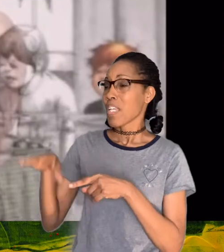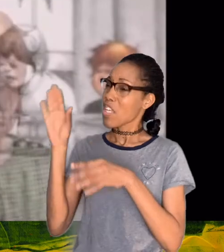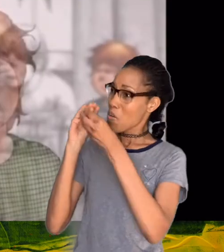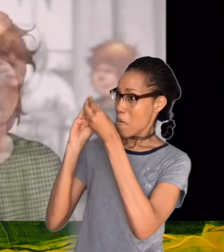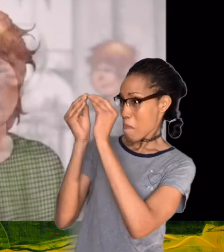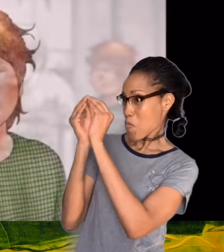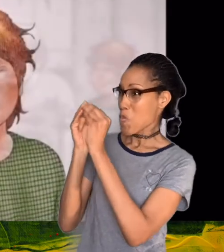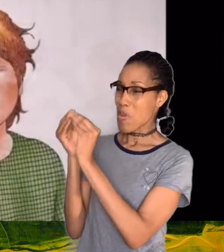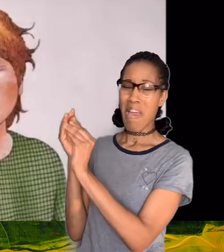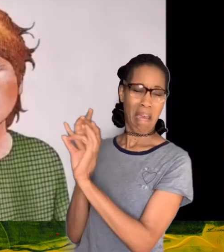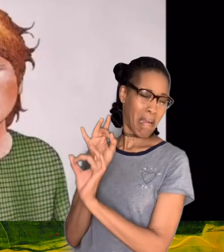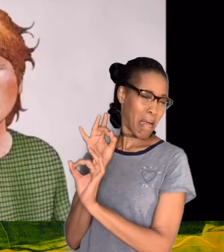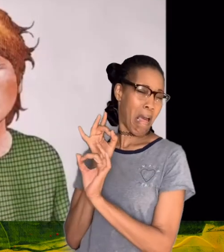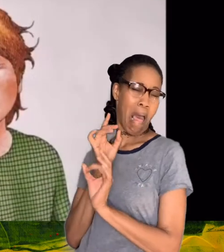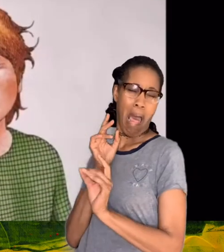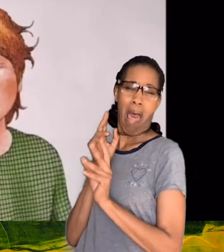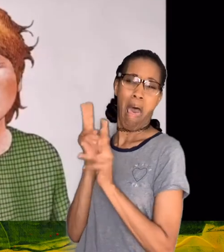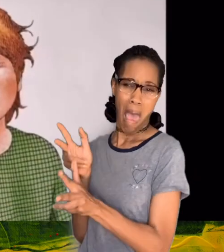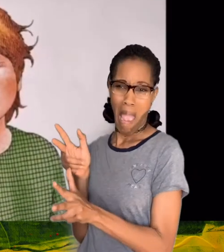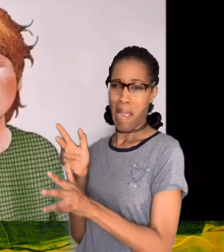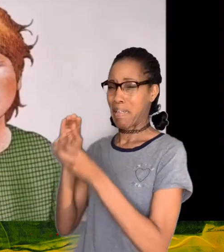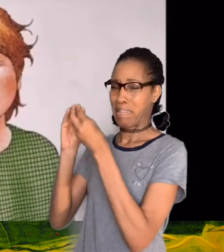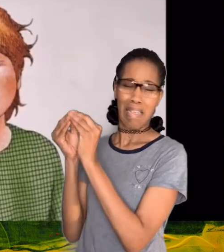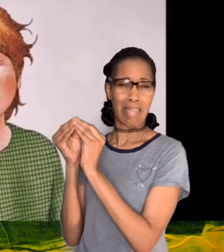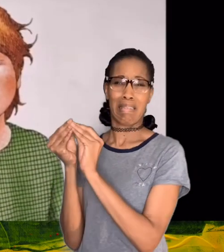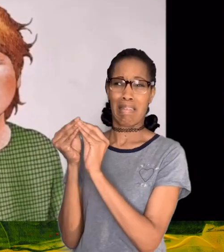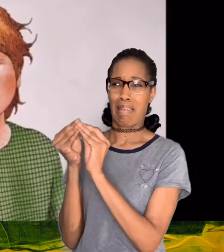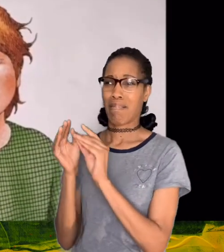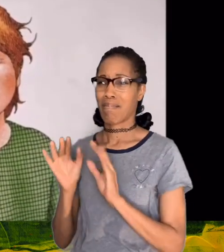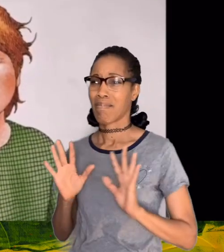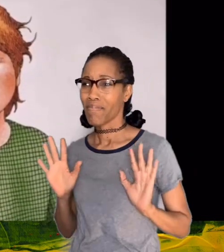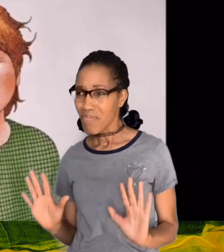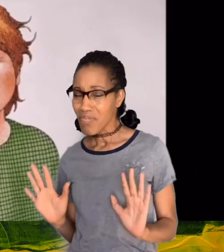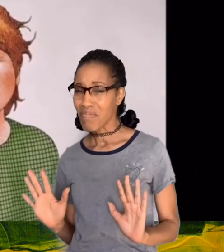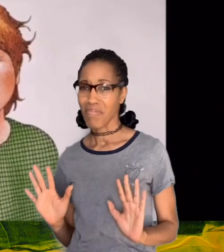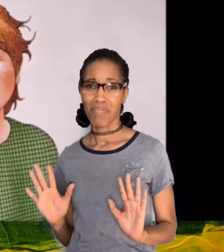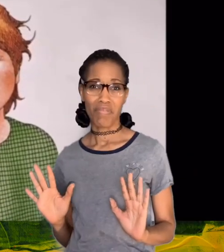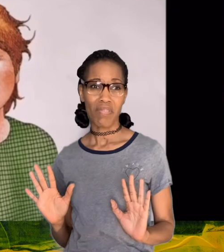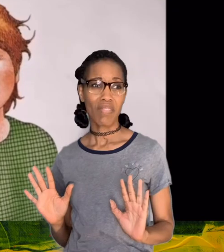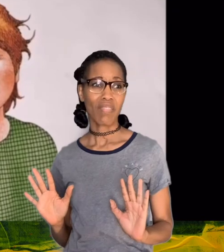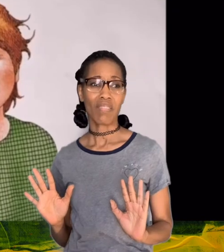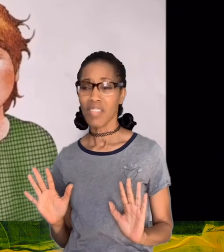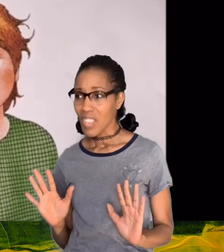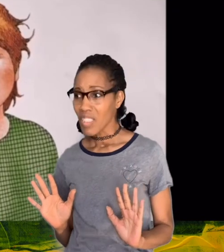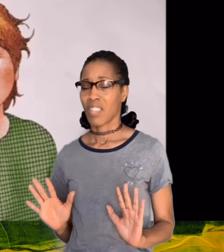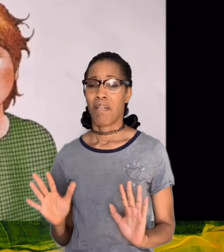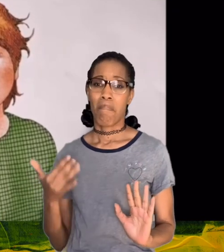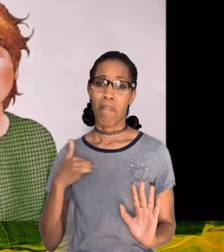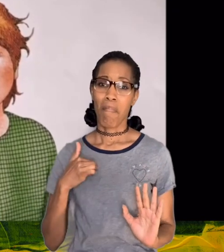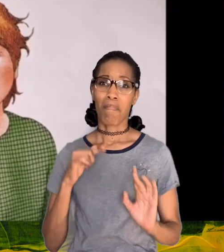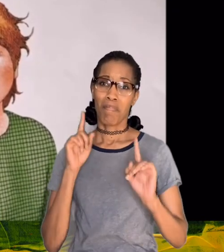It was a terrible, horrible, no good, very bad day.